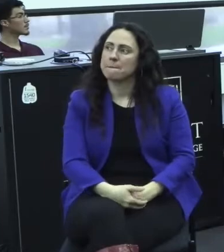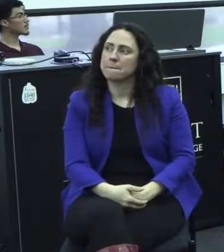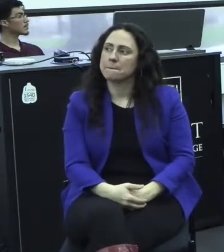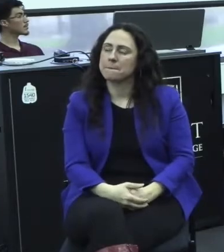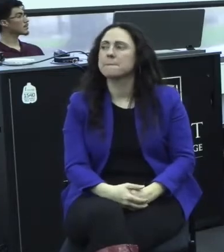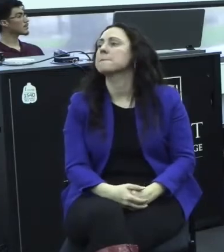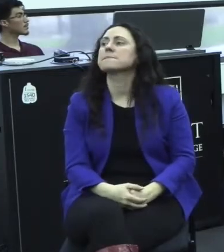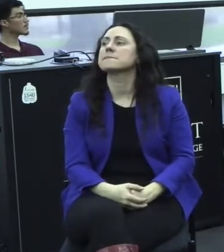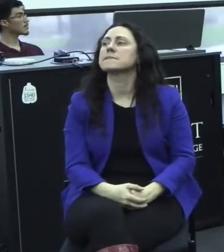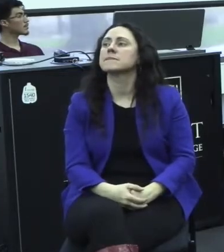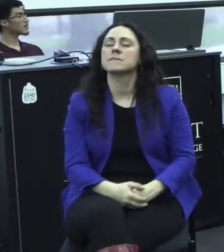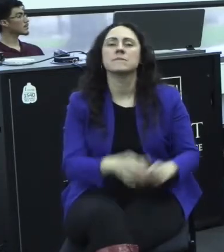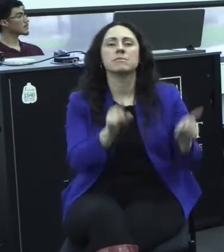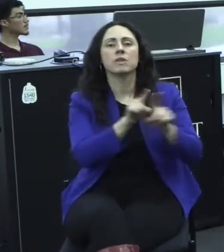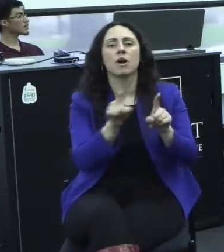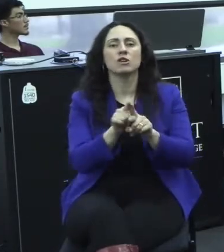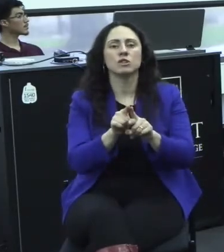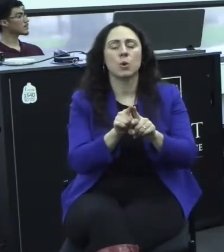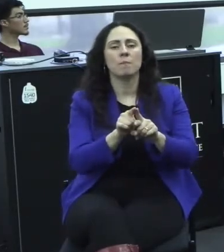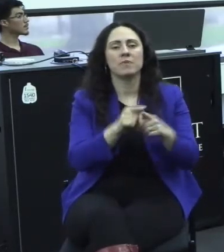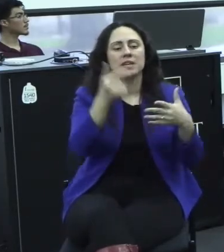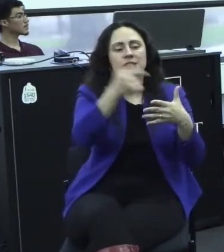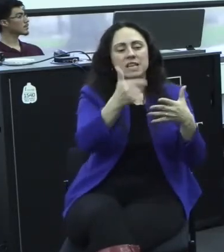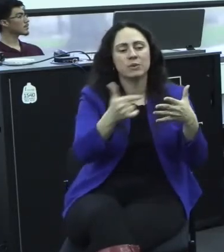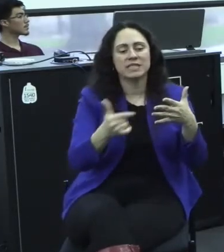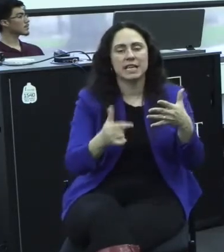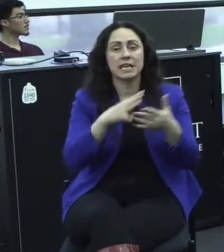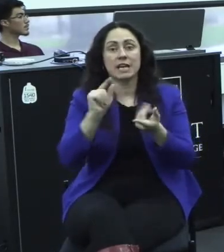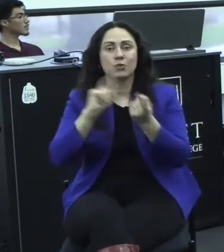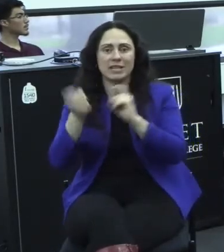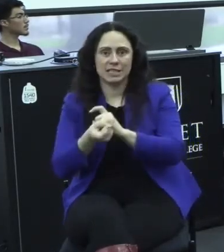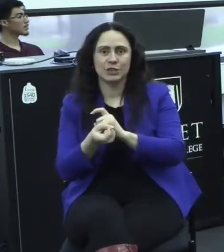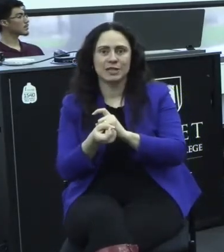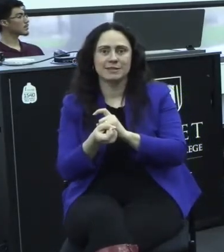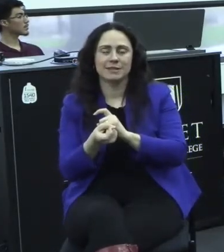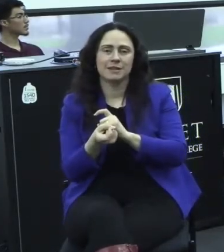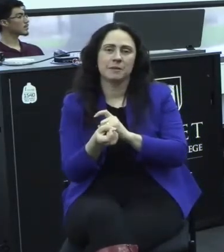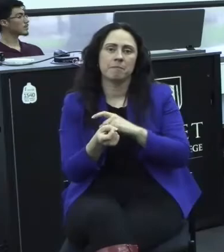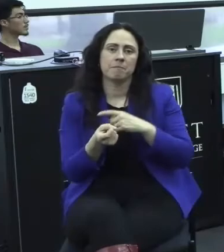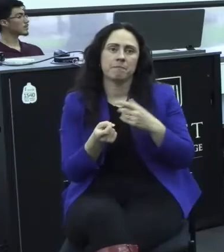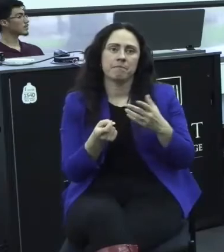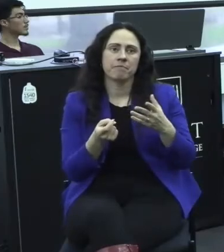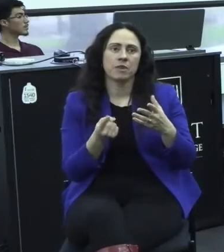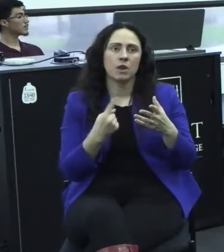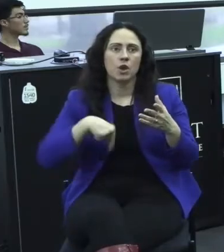Right. And then also sequencing and transitions. So